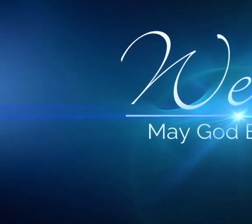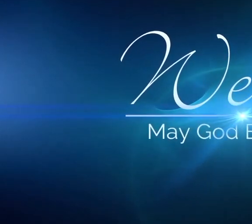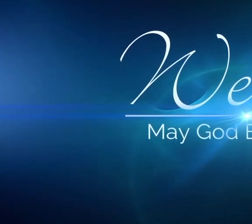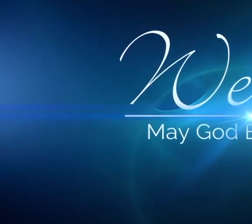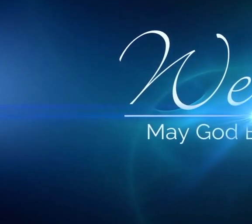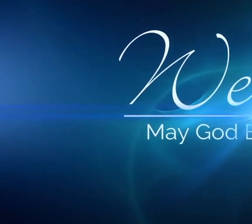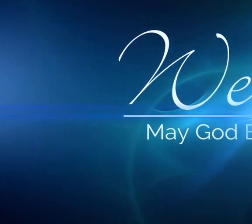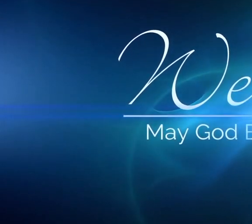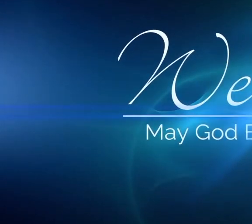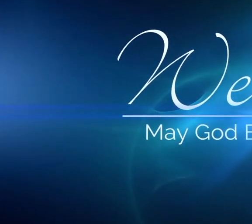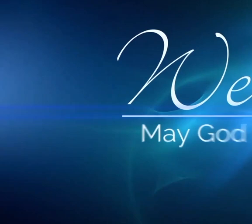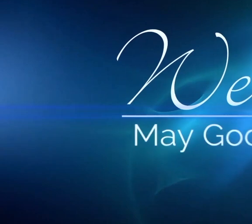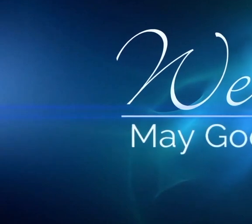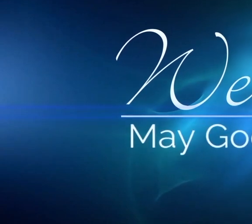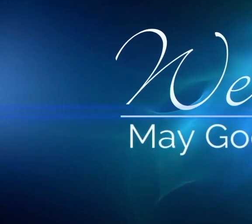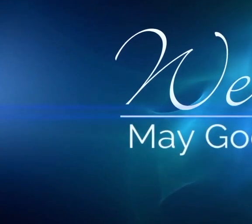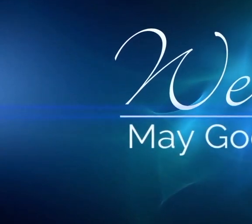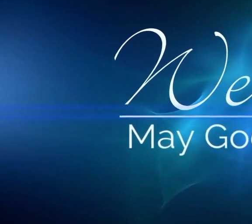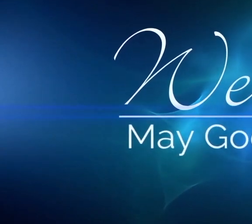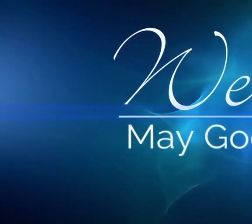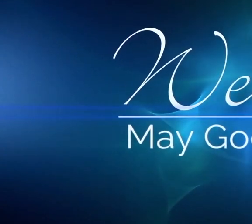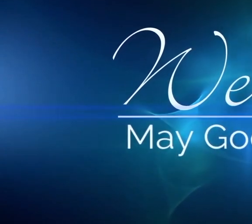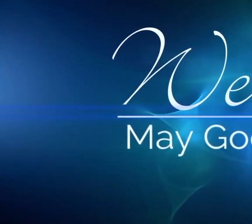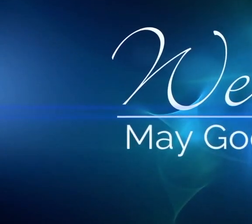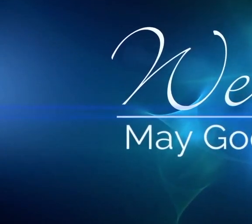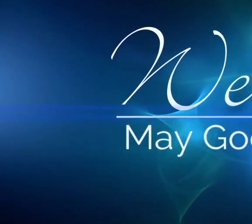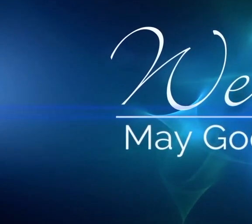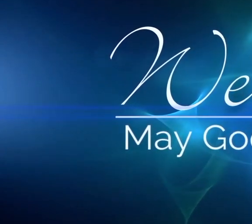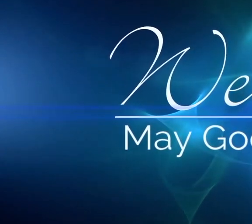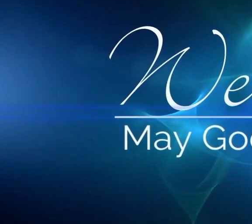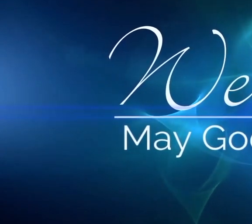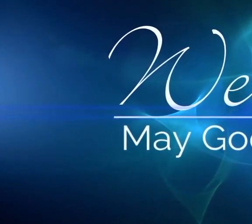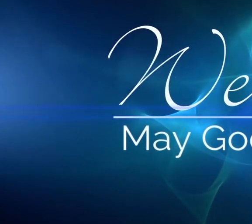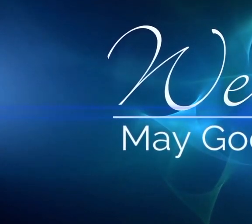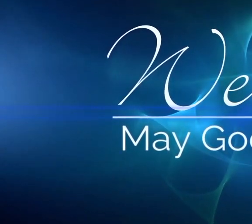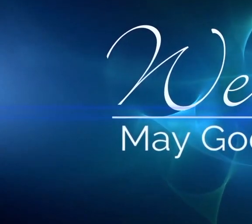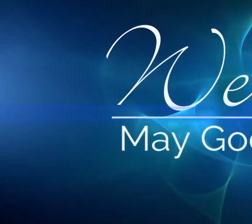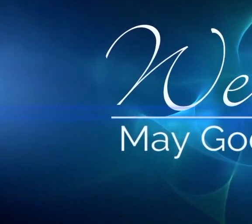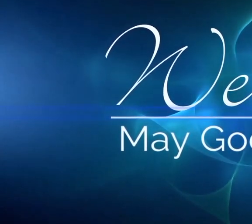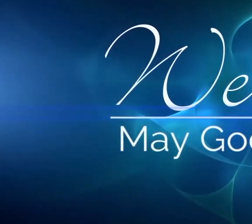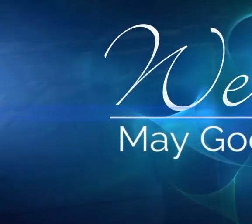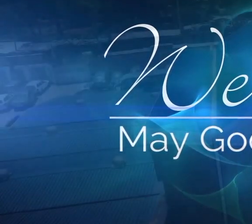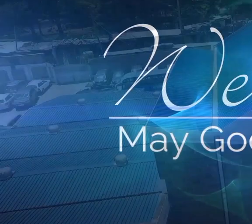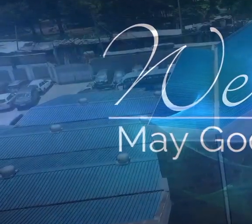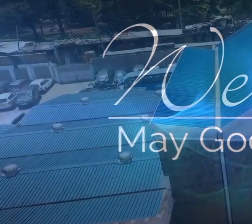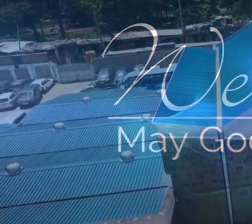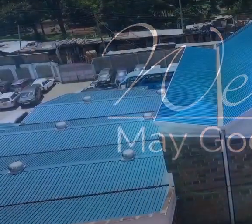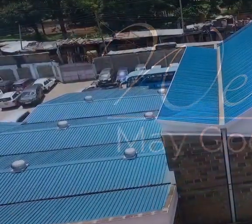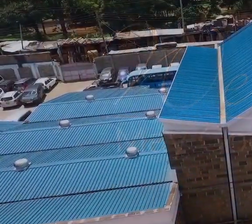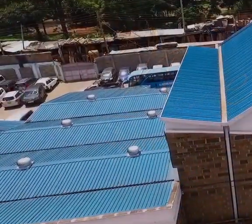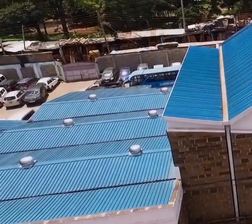and who told the ocean you can only come this